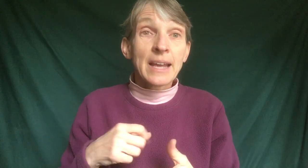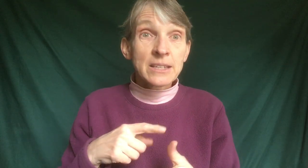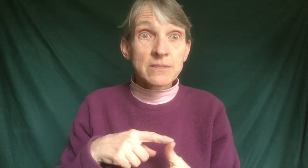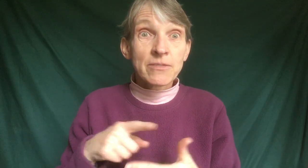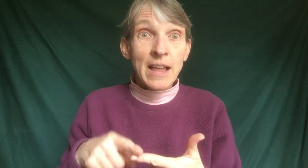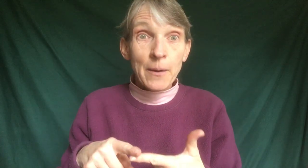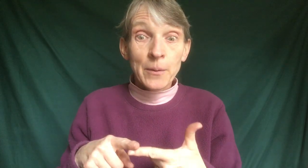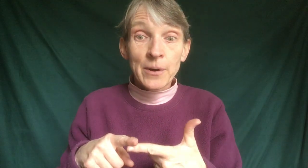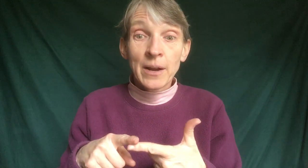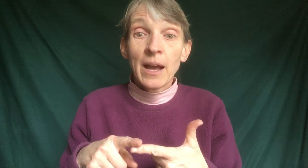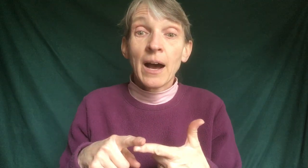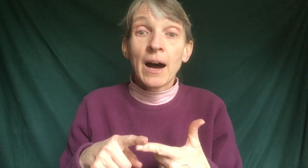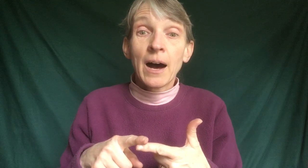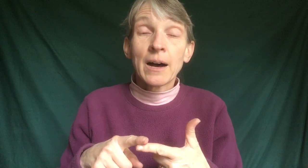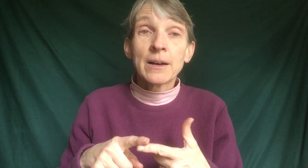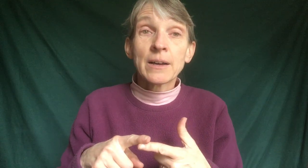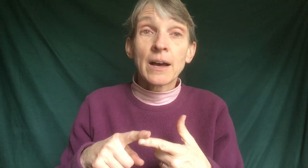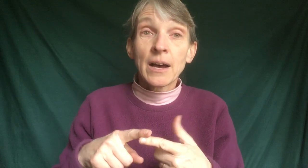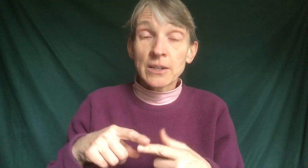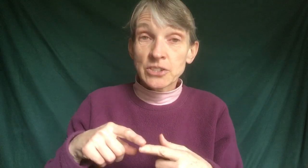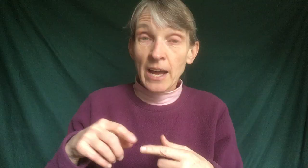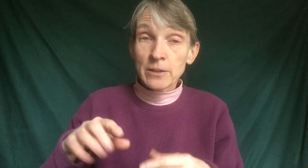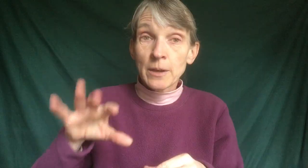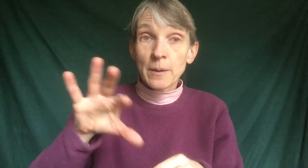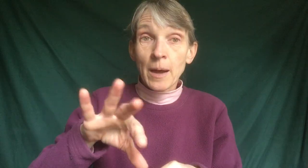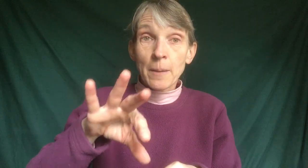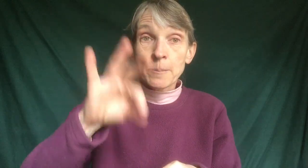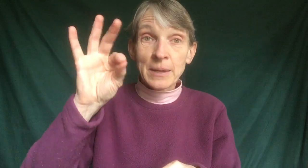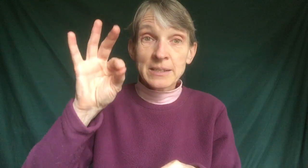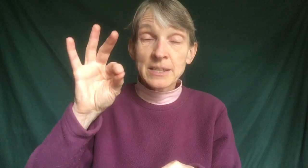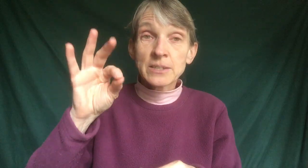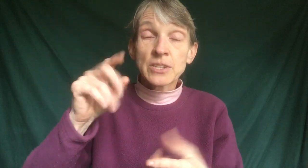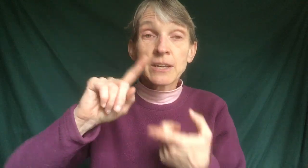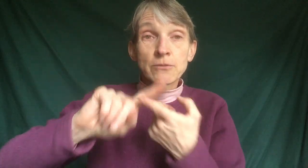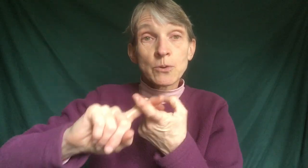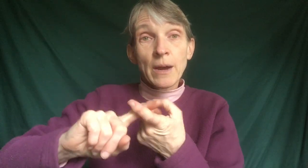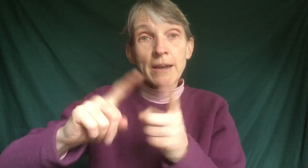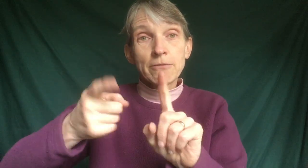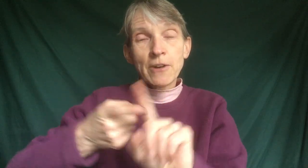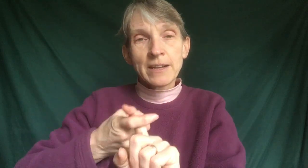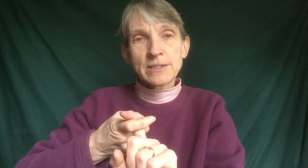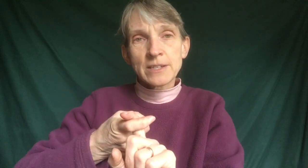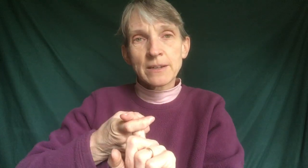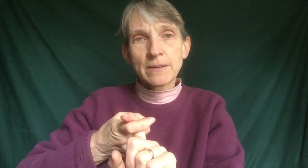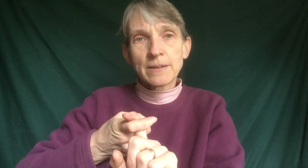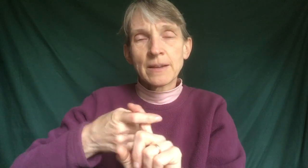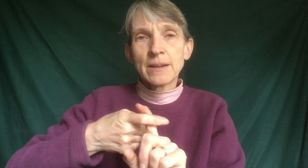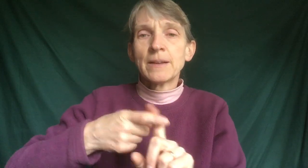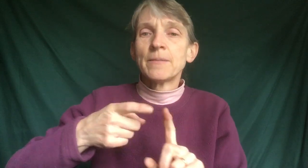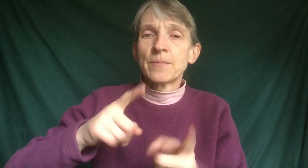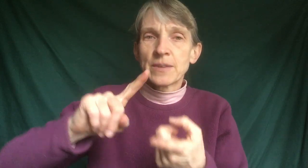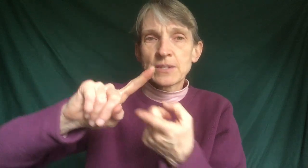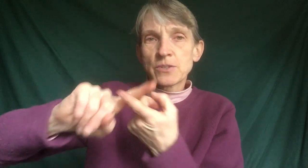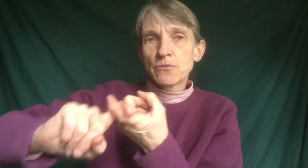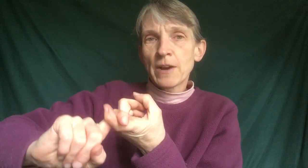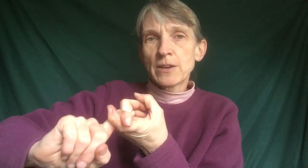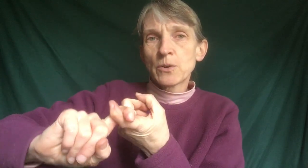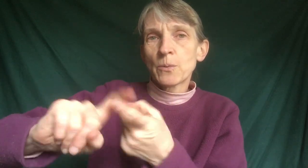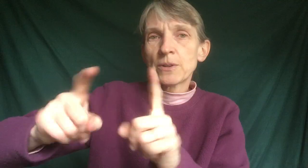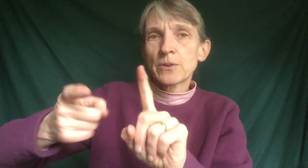next flower, a child picked it to give to a friend. This is friend with your